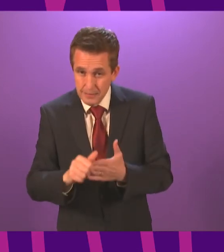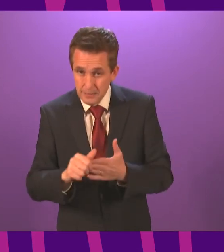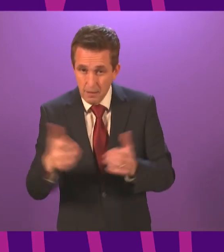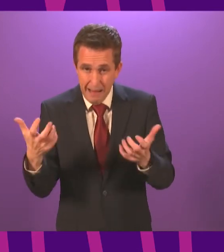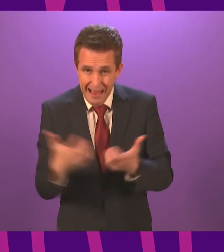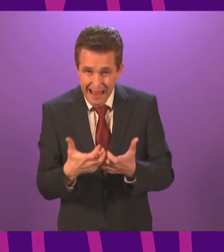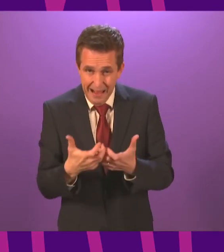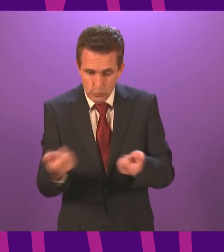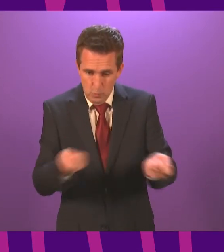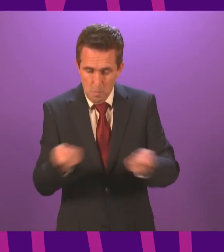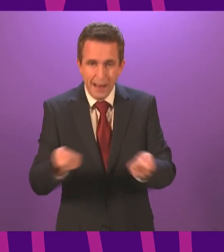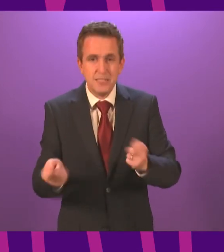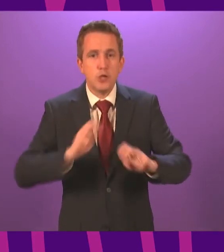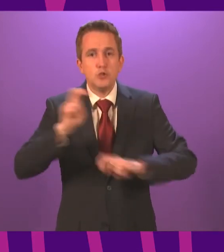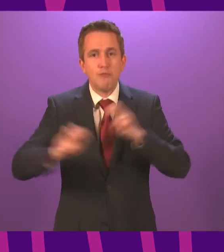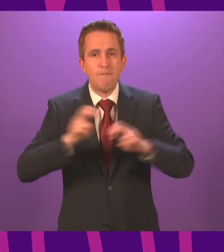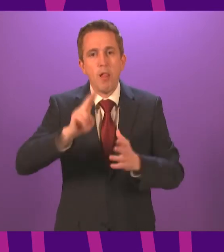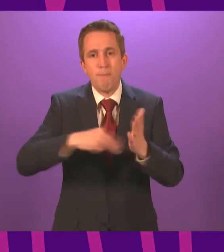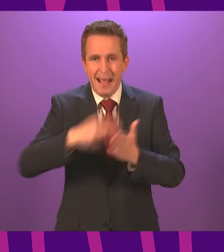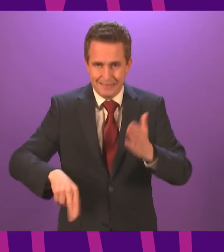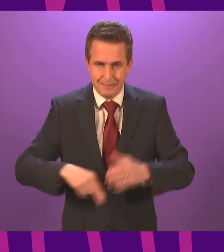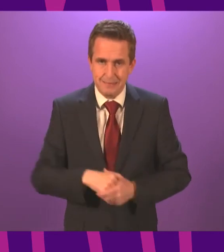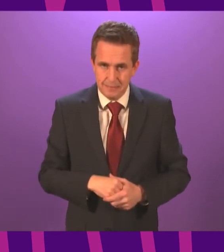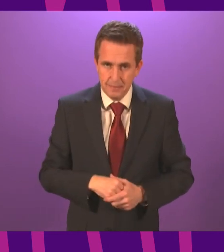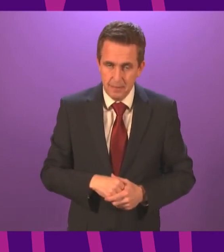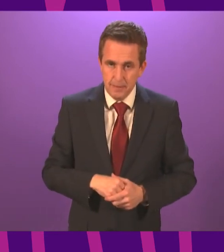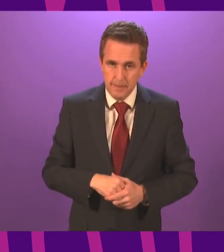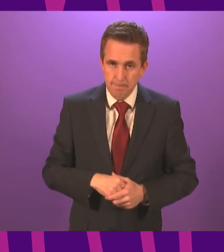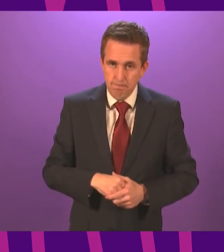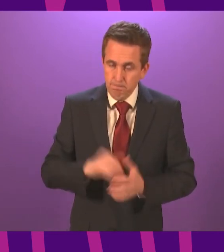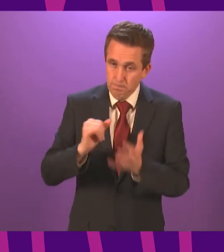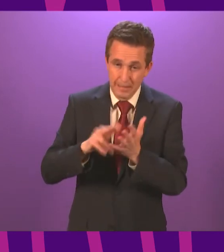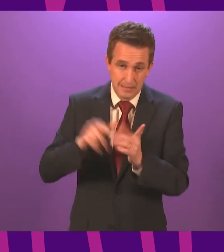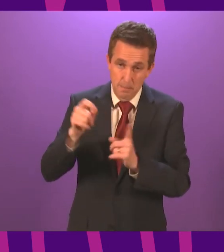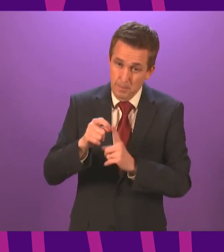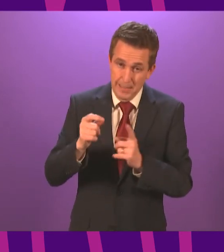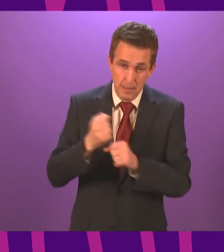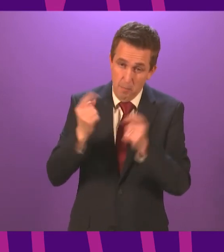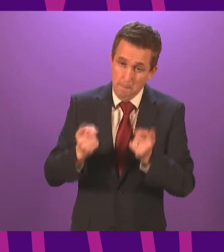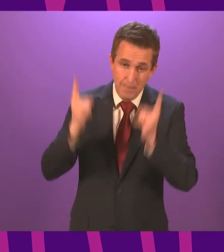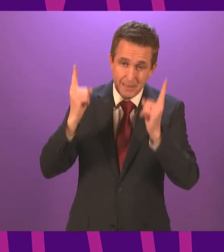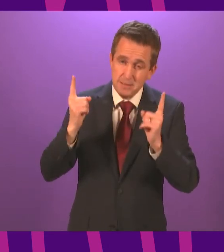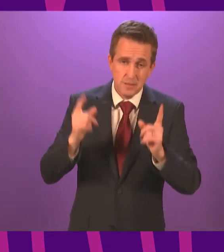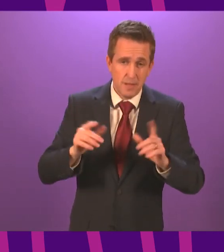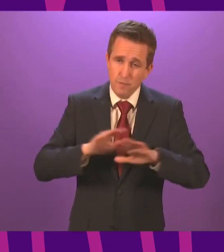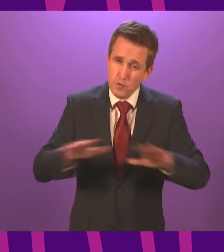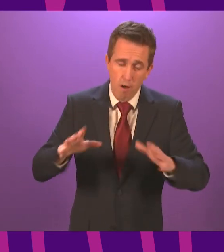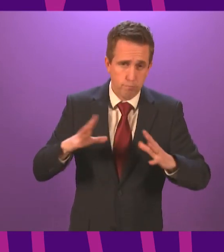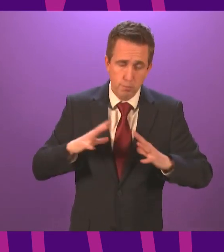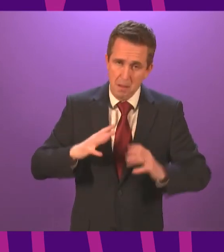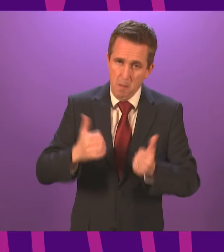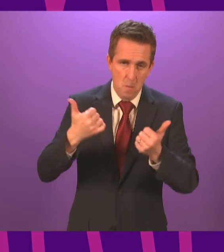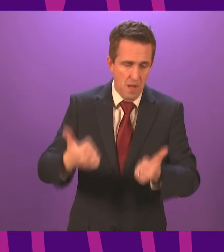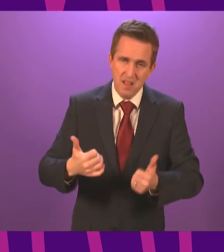supposed to enforce this ban. It is a lack of preparation from SNP ministers this week that is also so baffling.